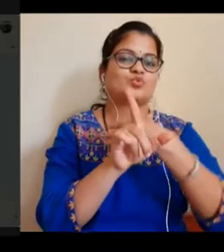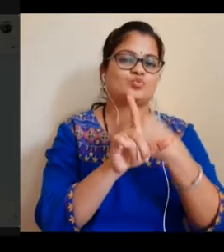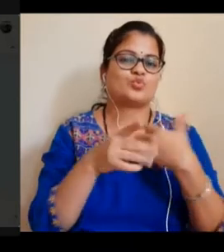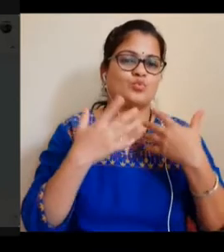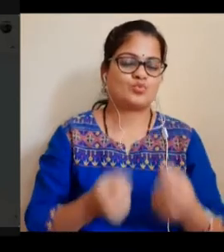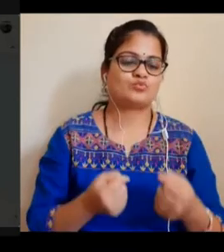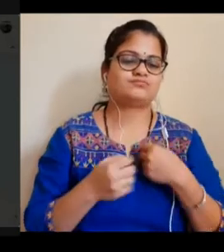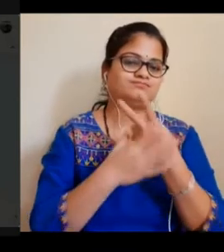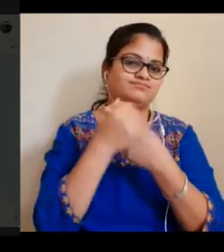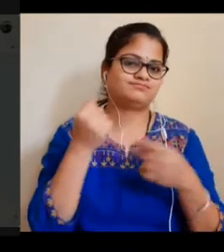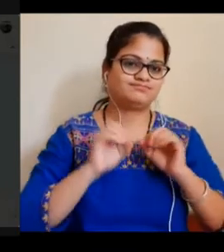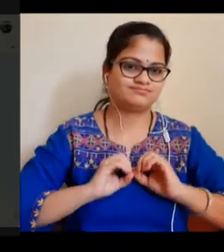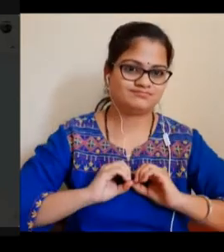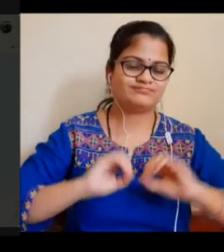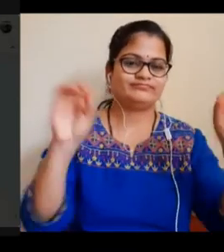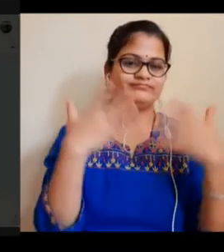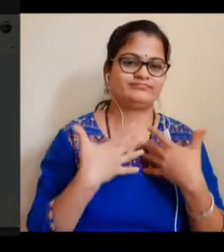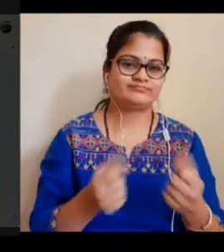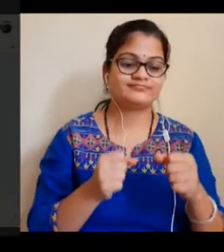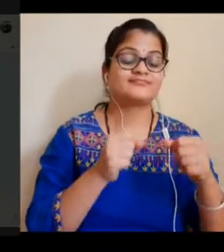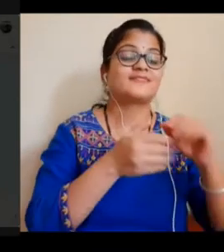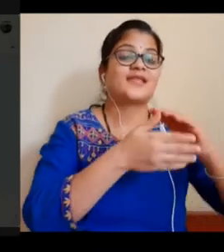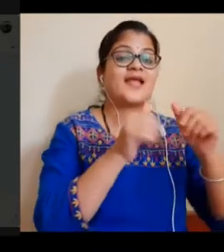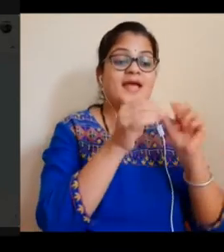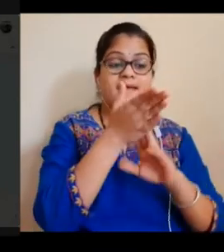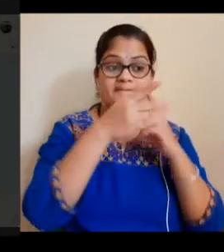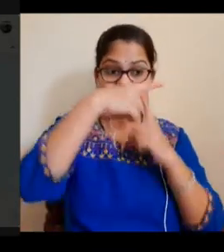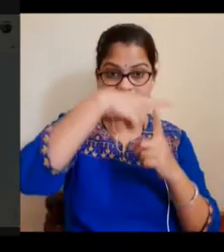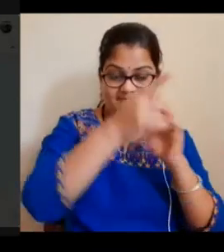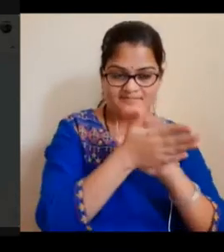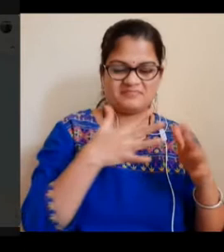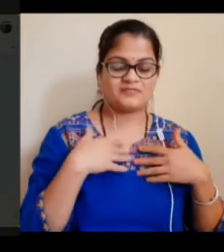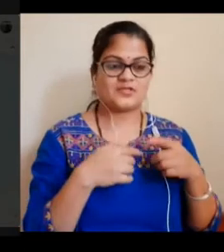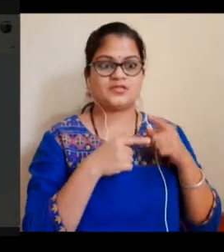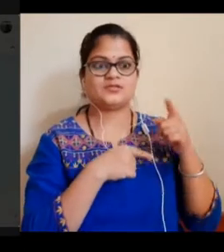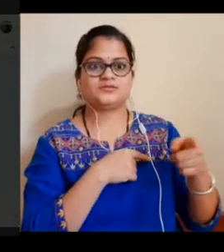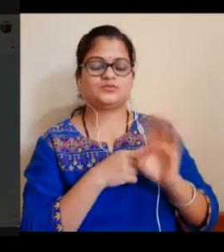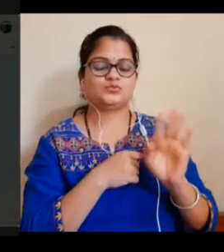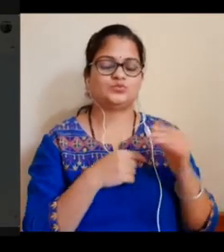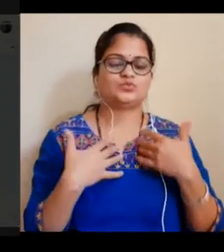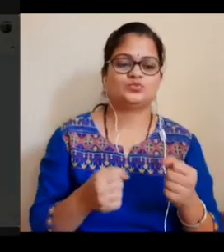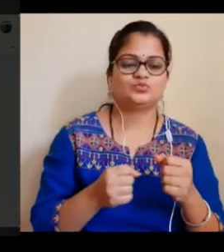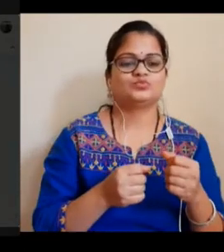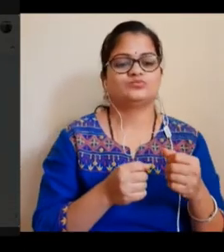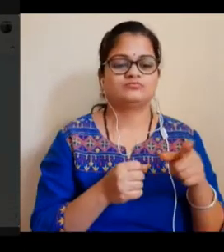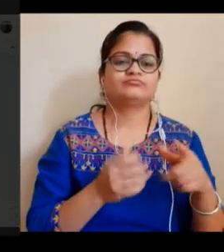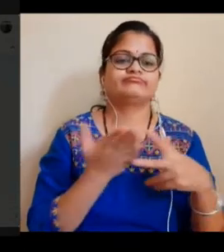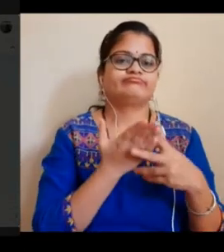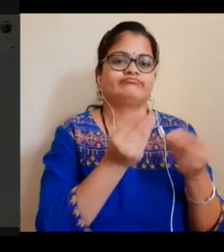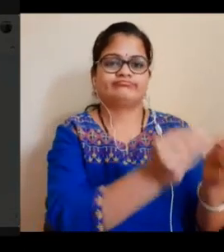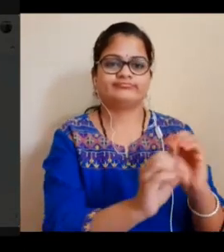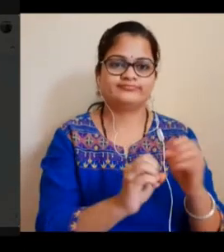we want both. So Amit is busy with that, so I won't trouble him with the demo. We